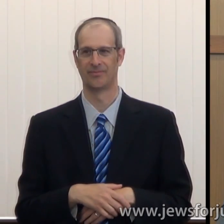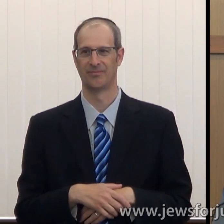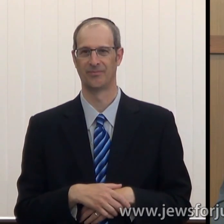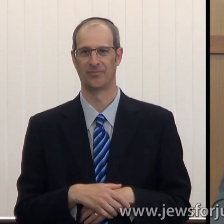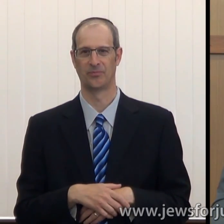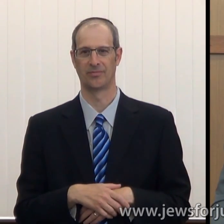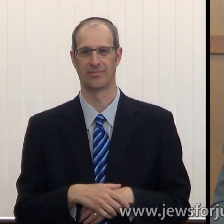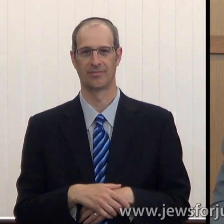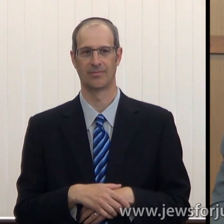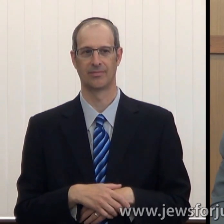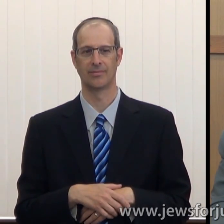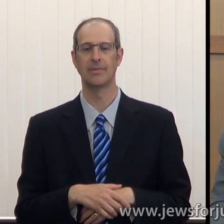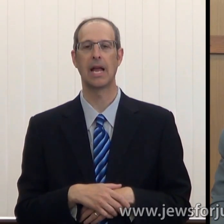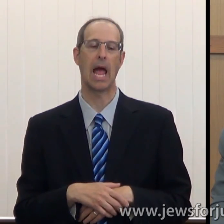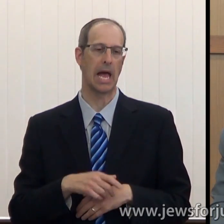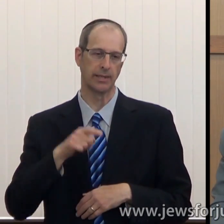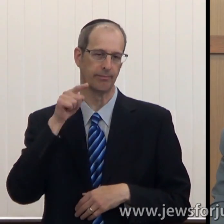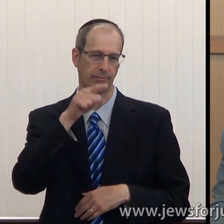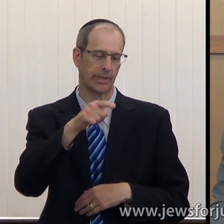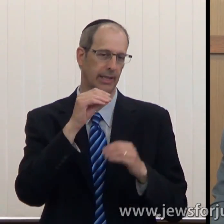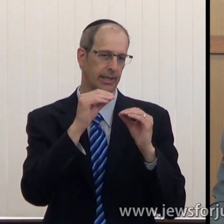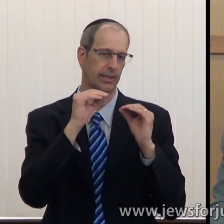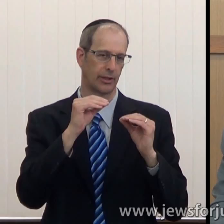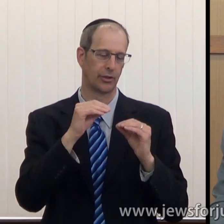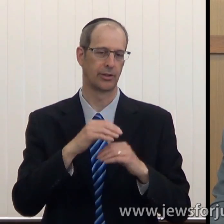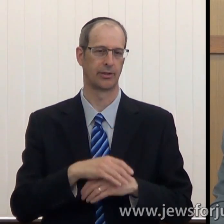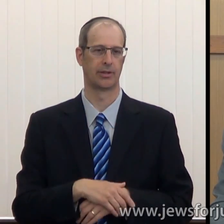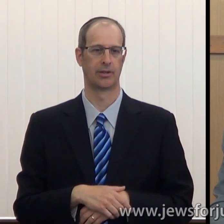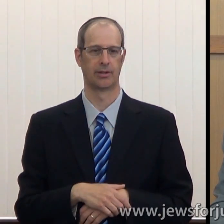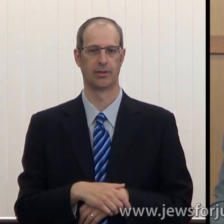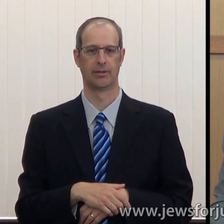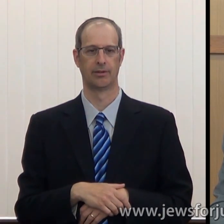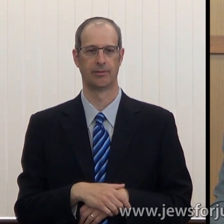And what he teaches is that